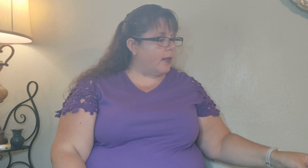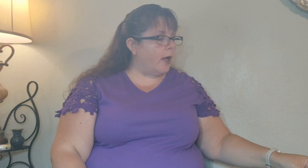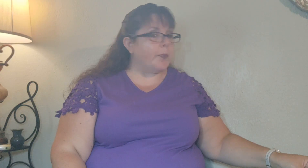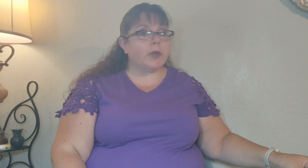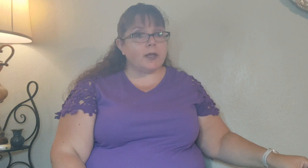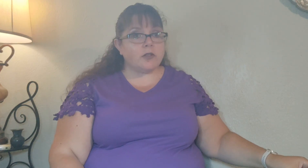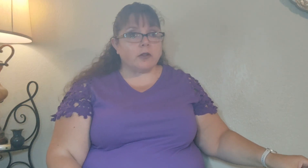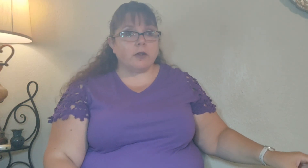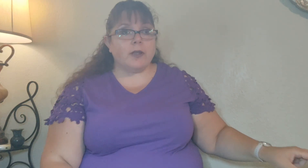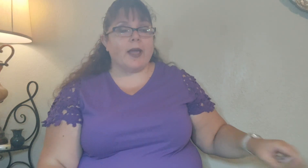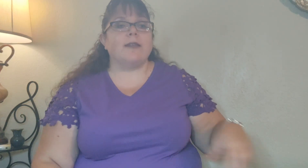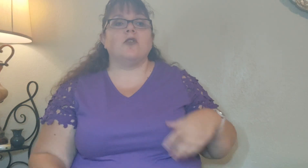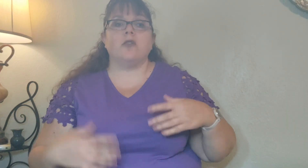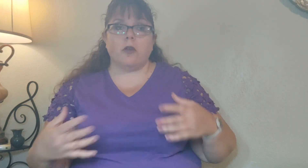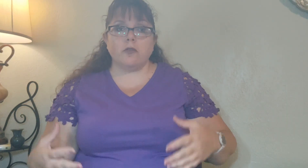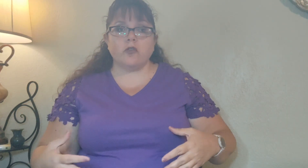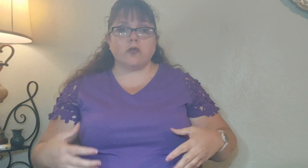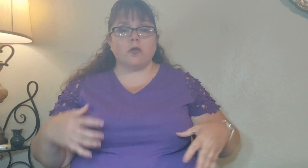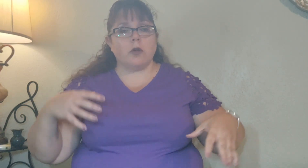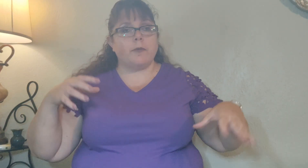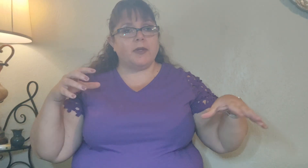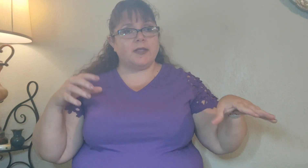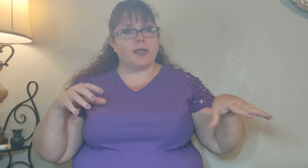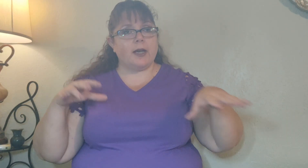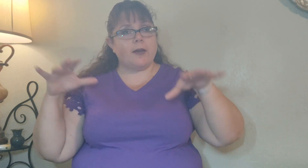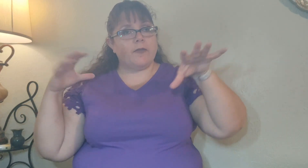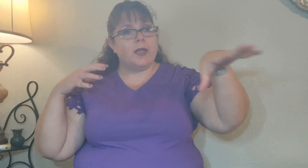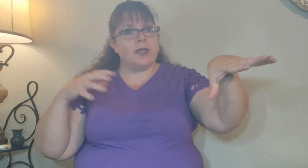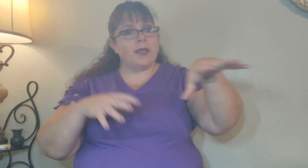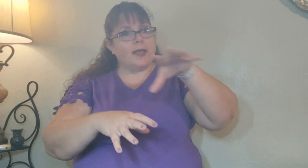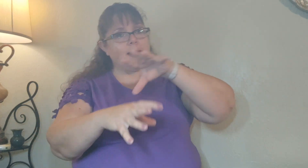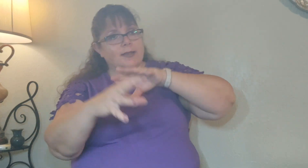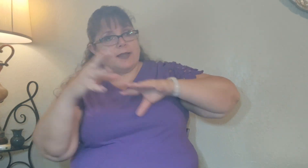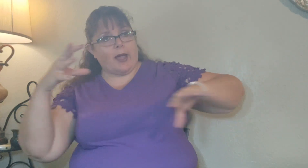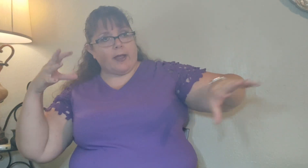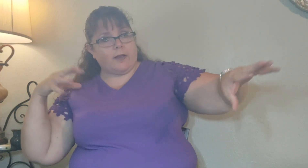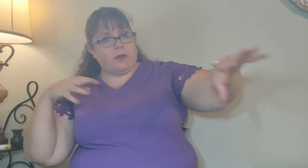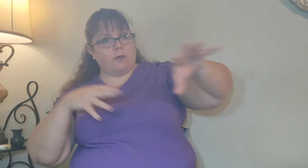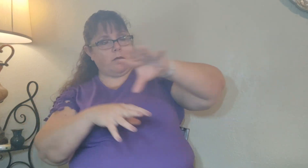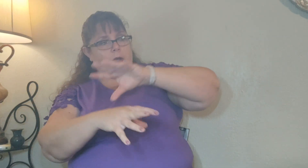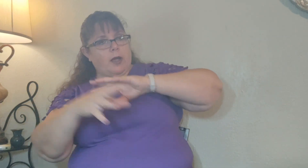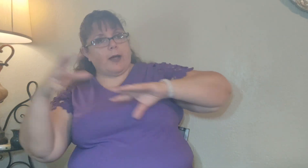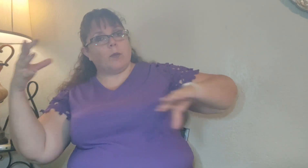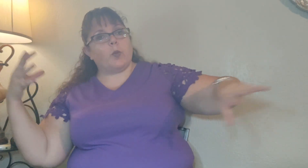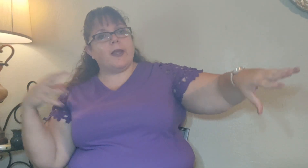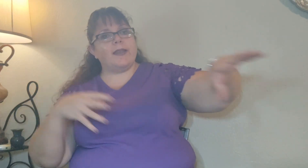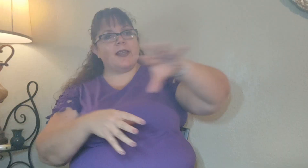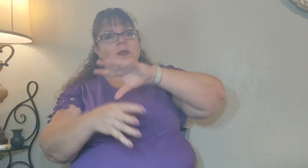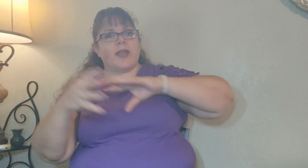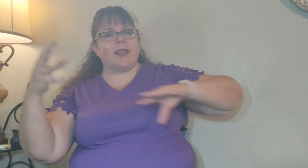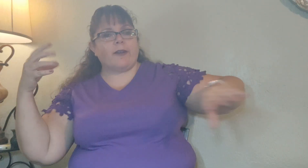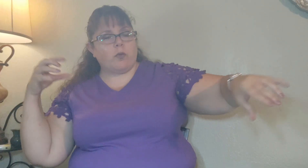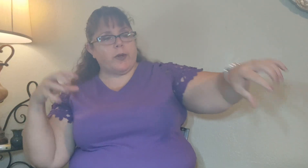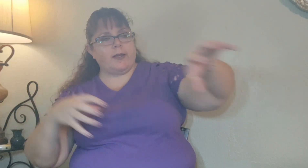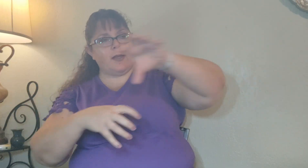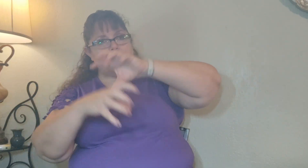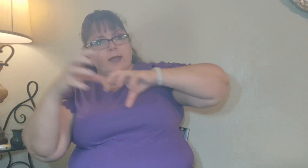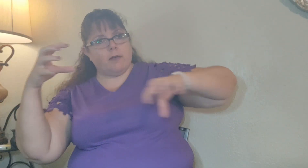a blizzard, like snowstorm and stuff, is like windy. You make like a windy,